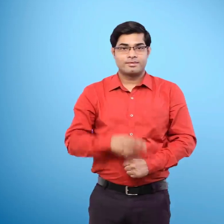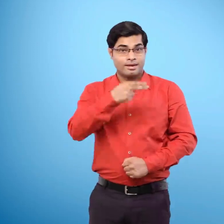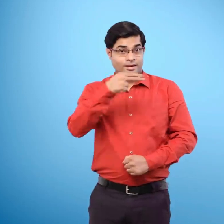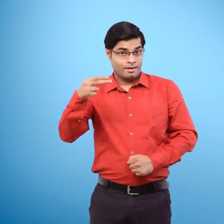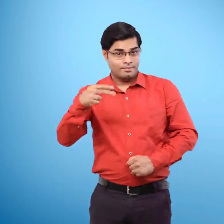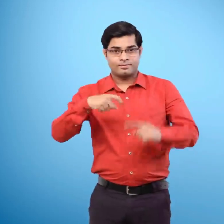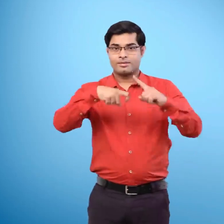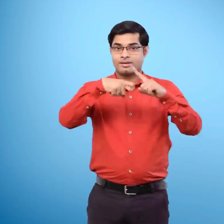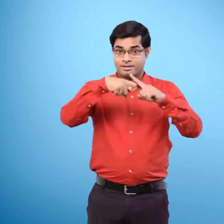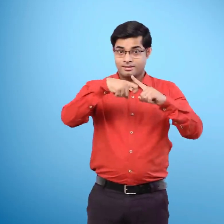Key 2